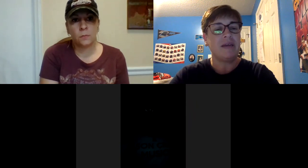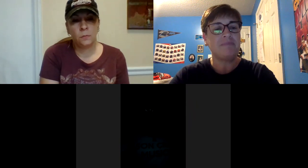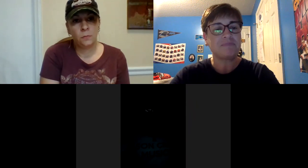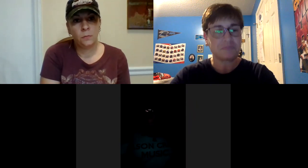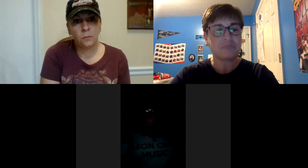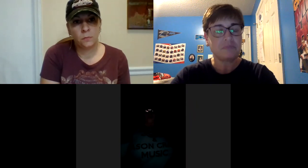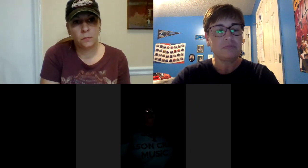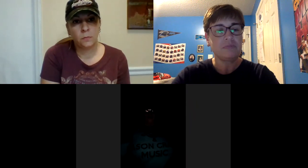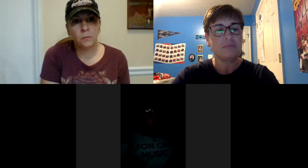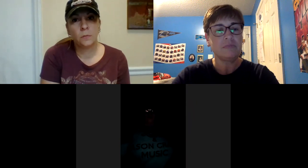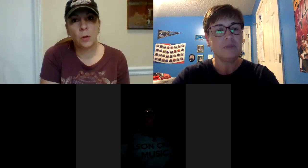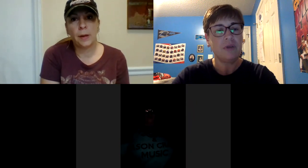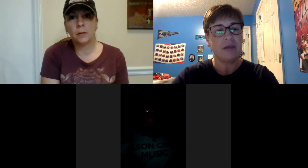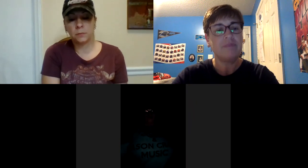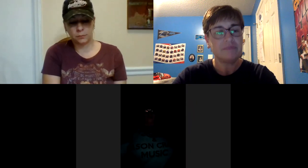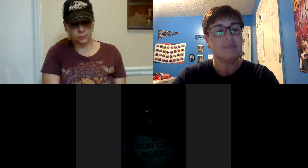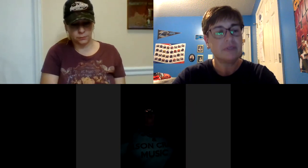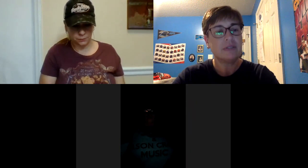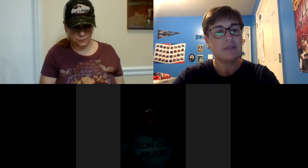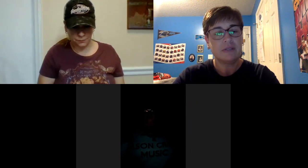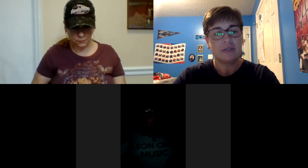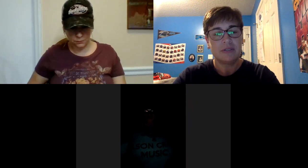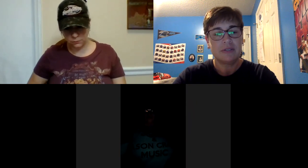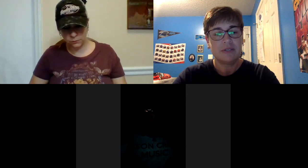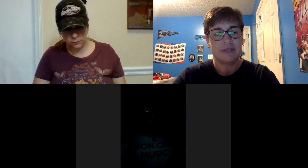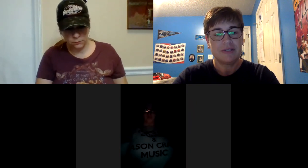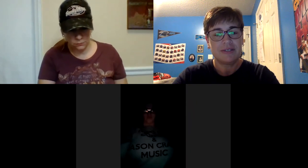But yeah. Okay.